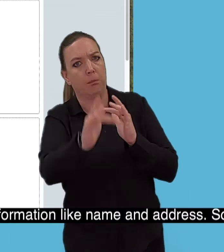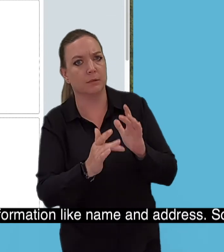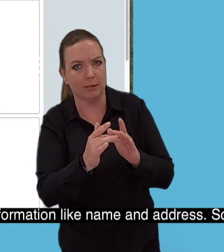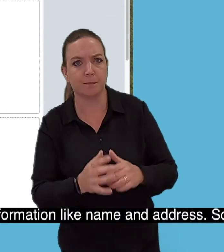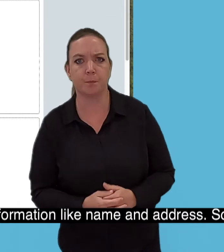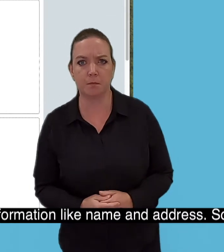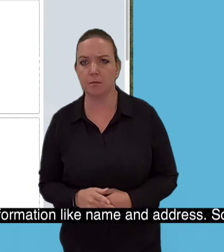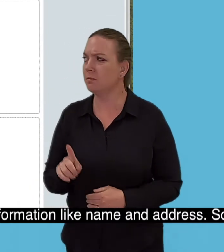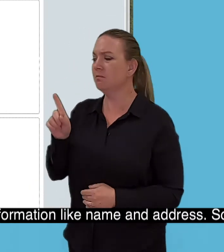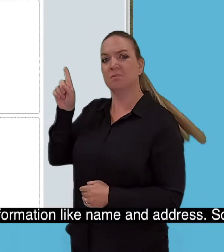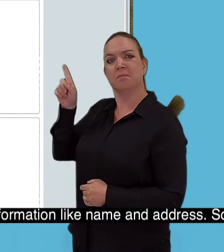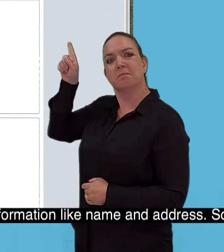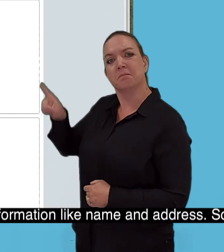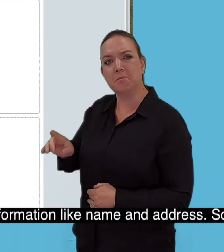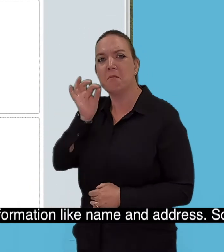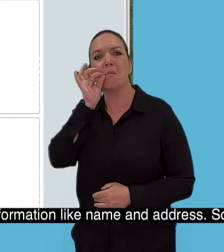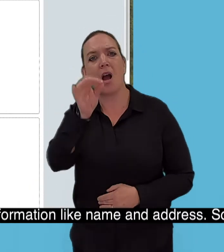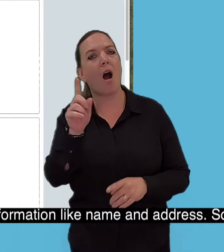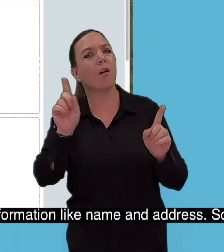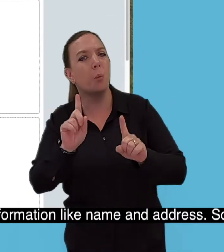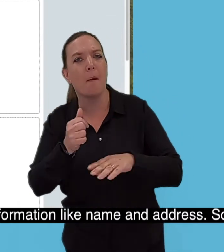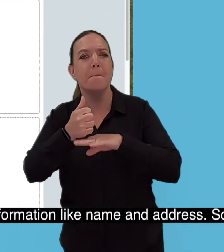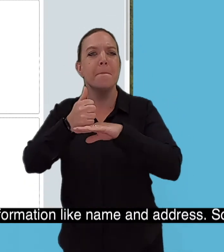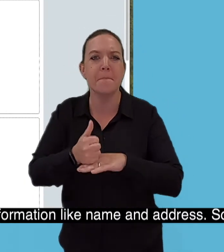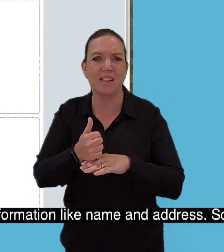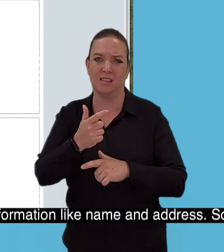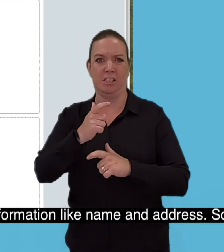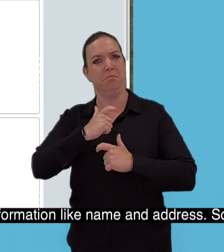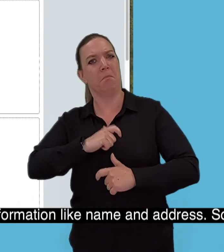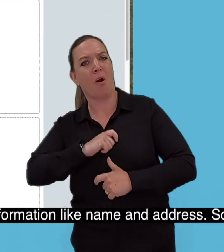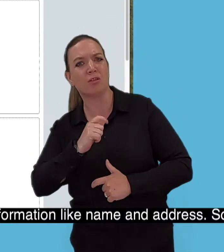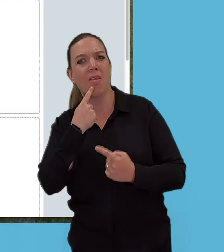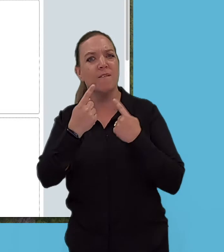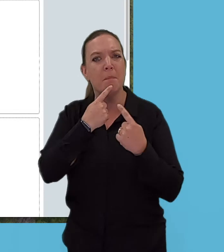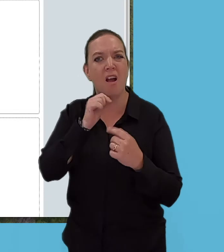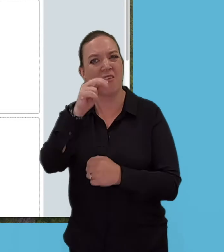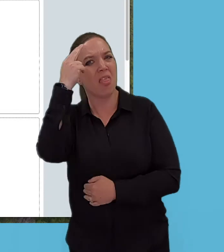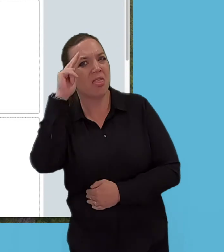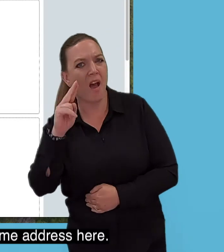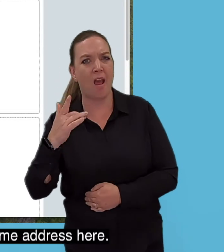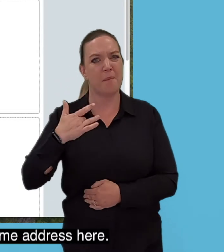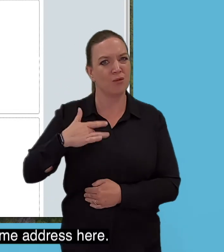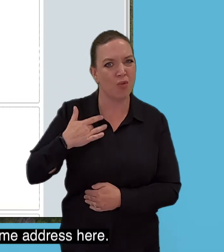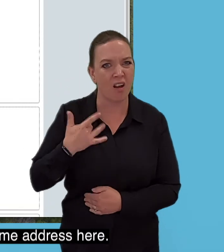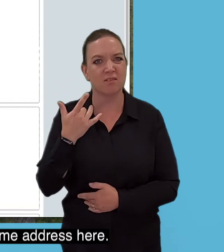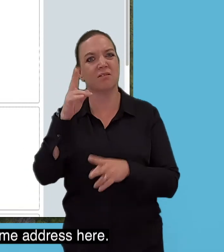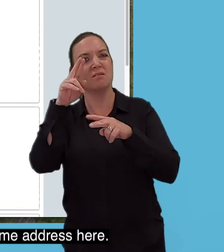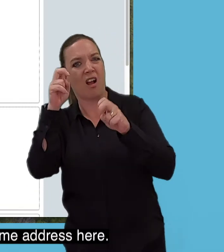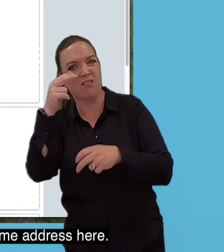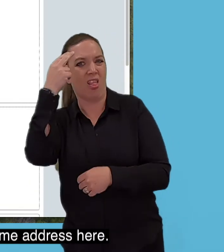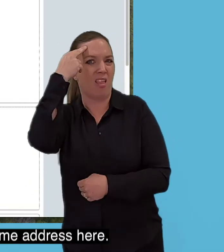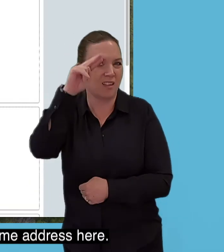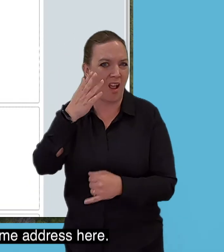The first page of the application asks for basic personal information, like name and address. So here you go,